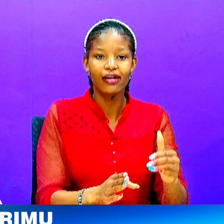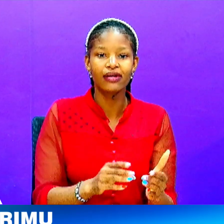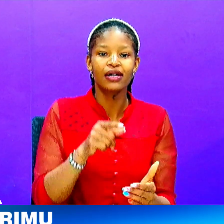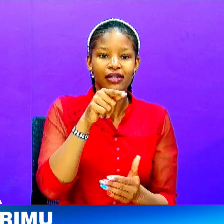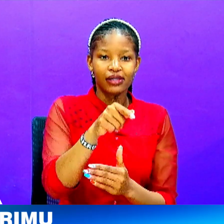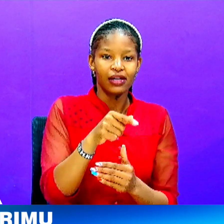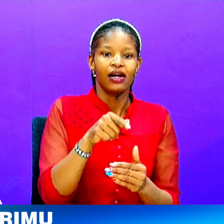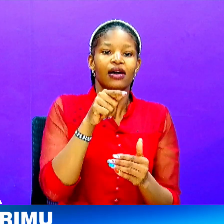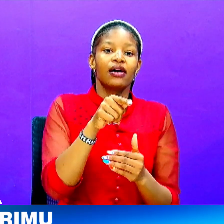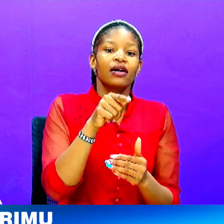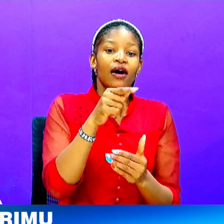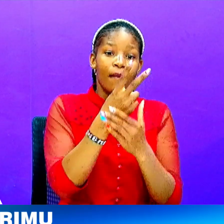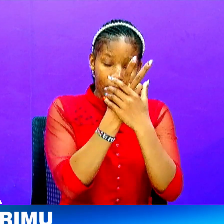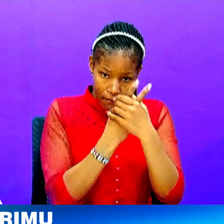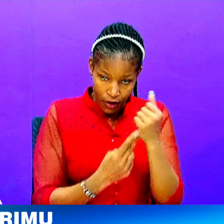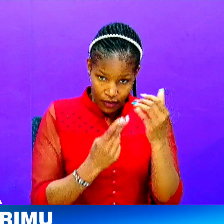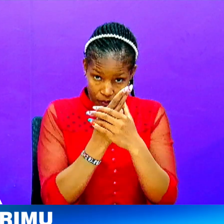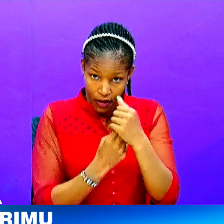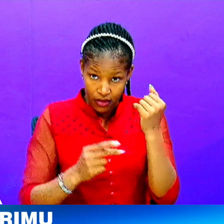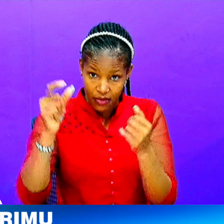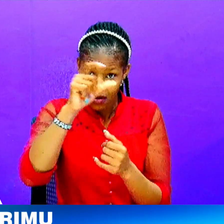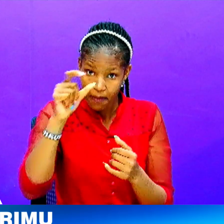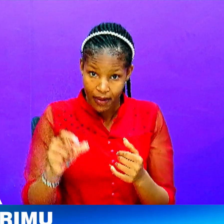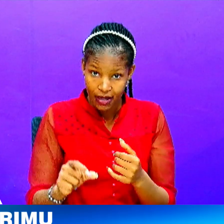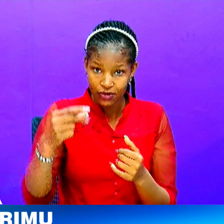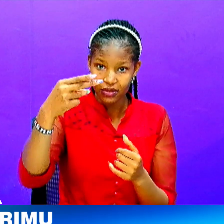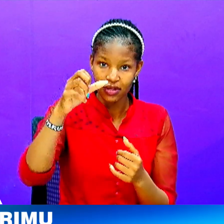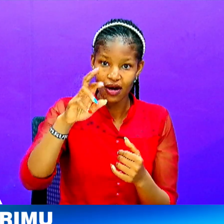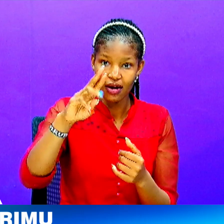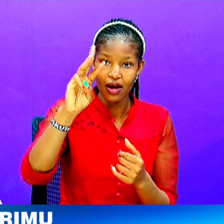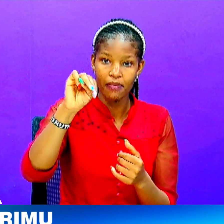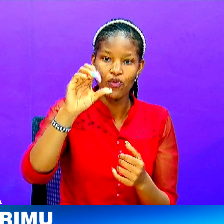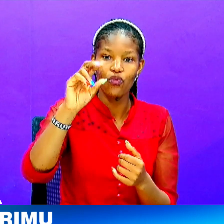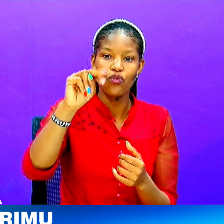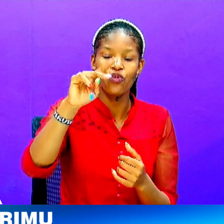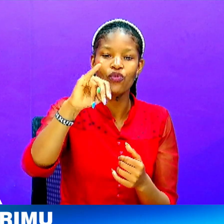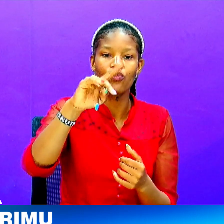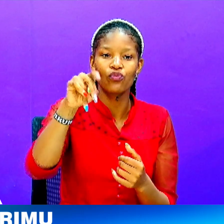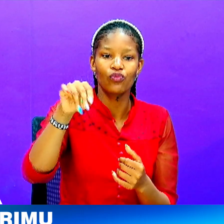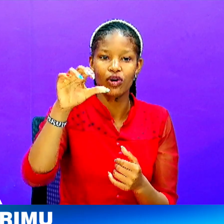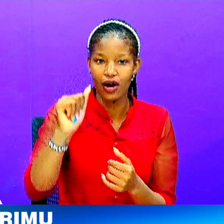to co-lead the session as both regions seek to harmonize peace efforts.